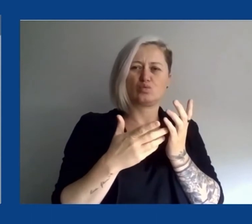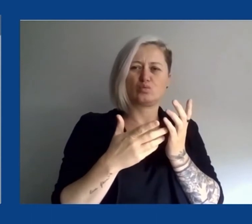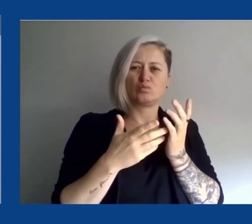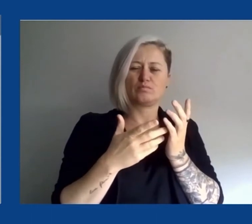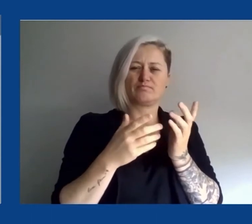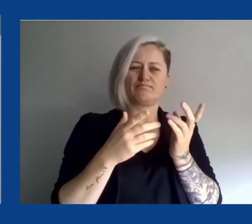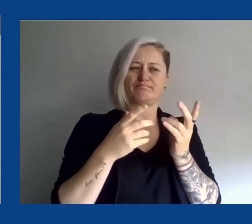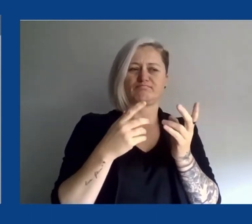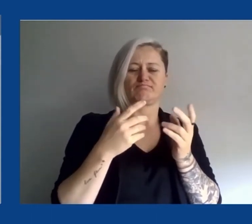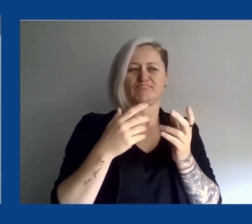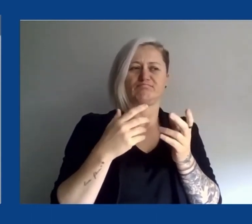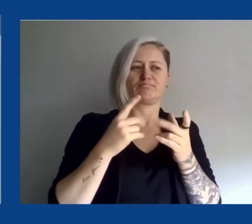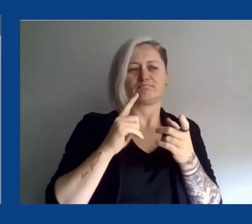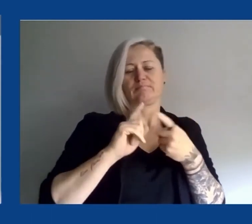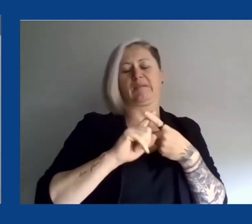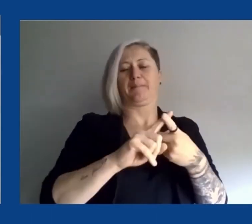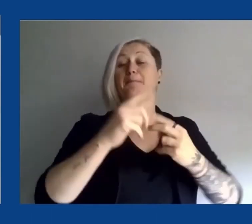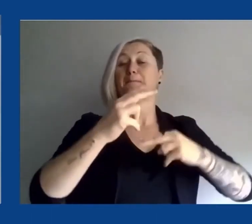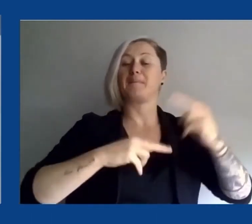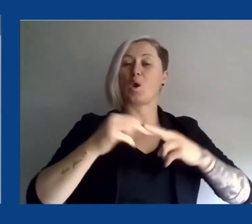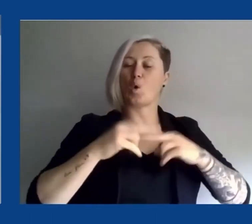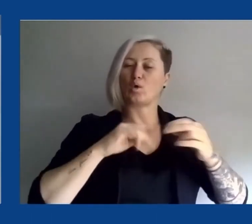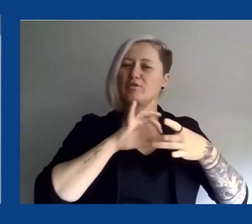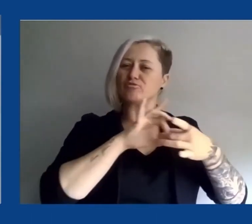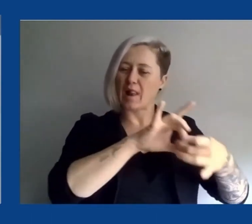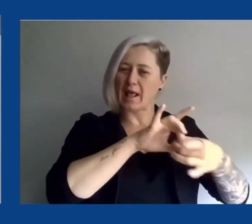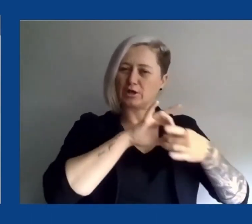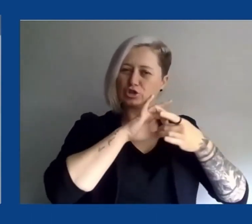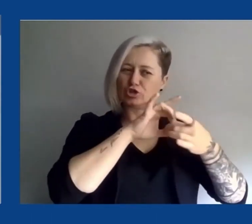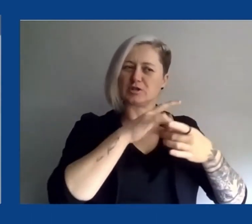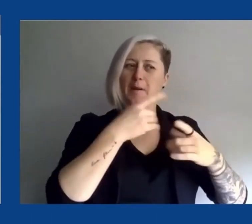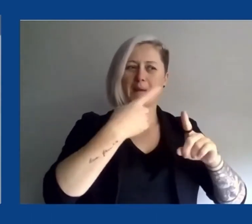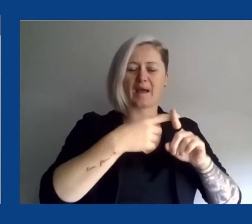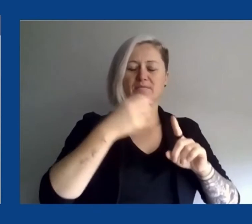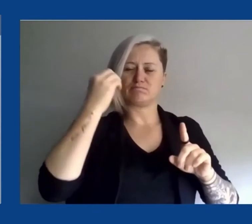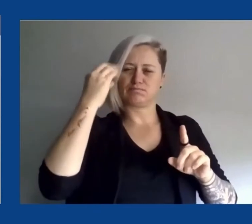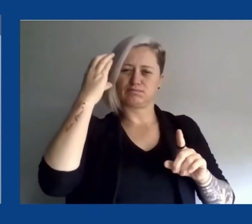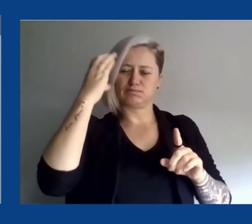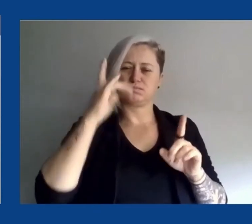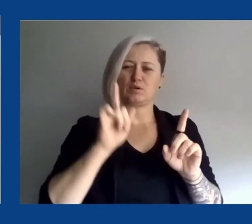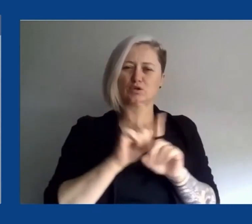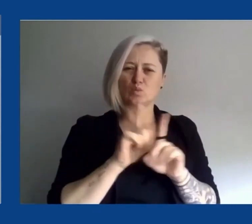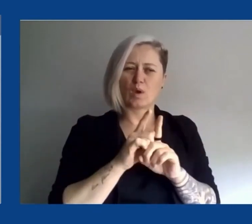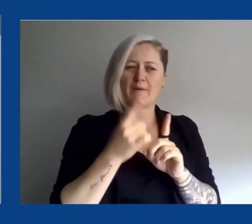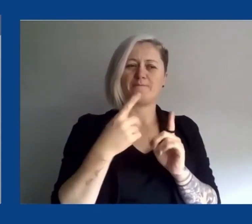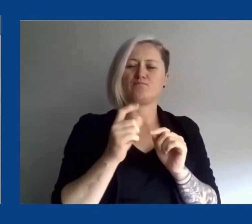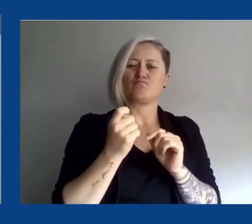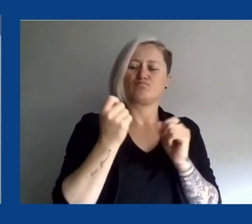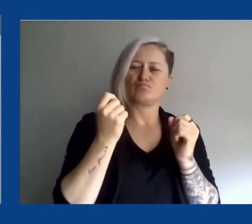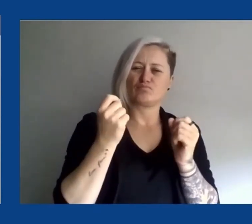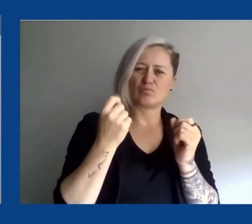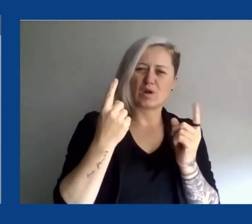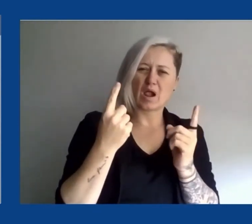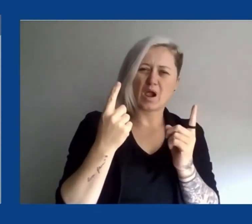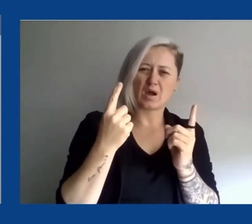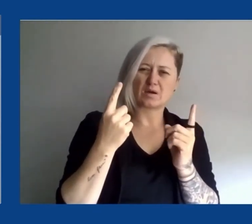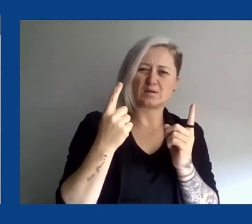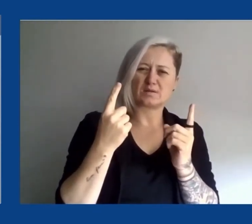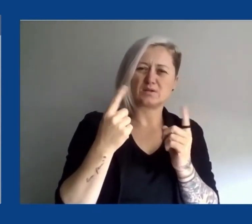building that relationship or that assets of knowledge, and realising